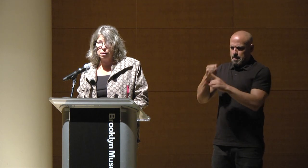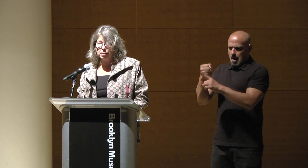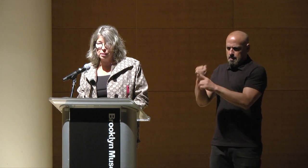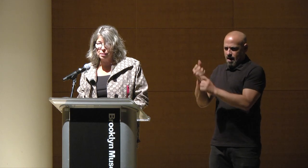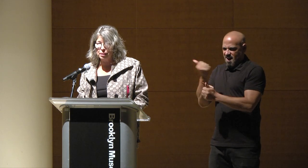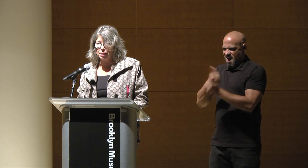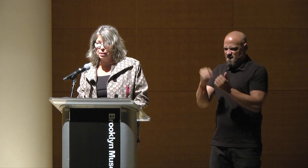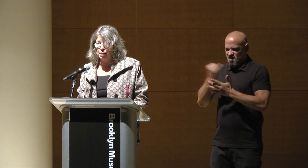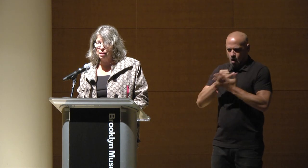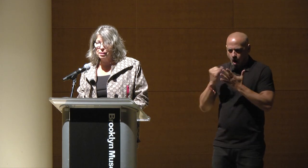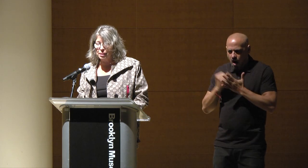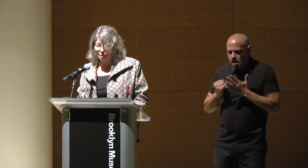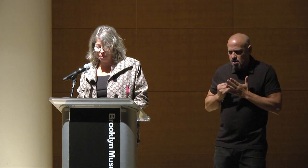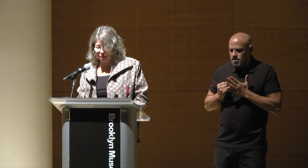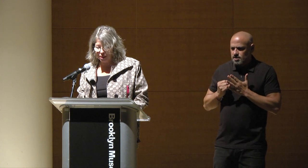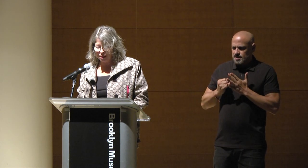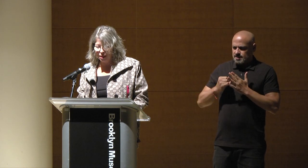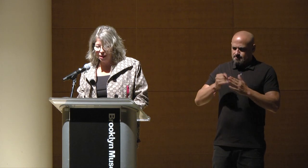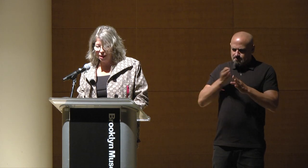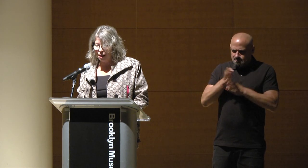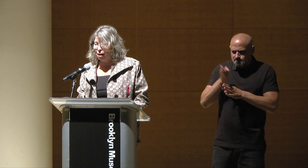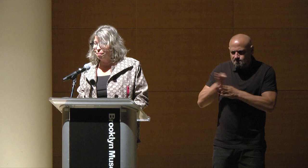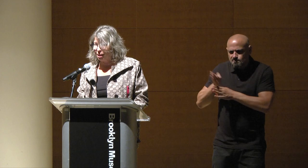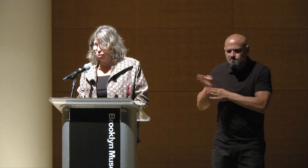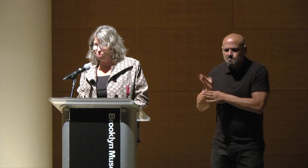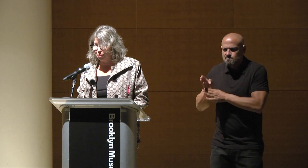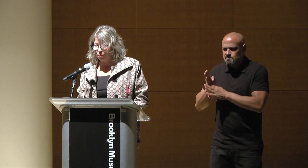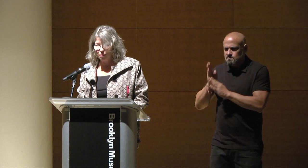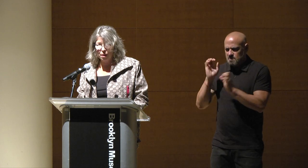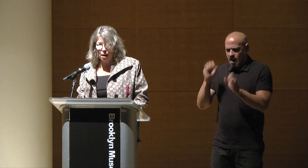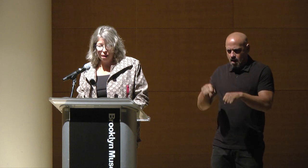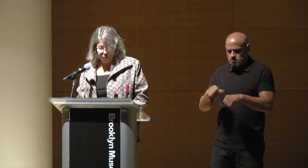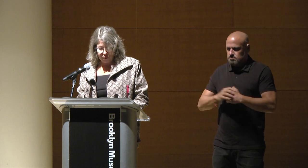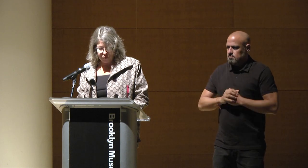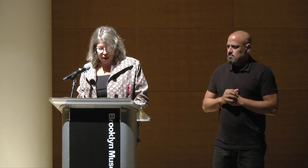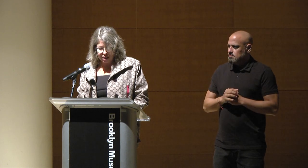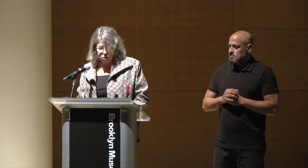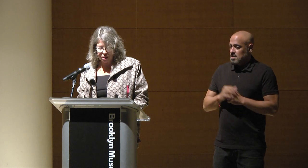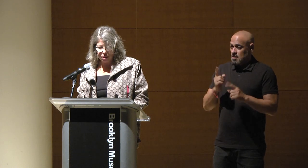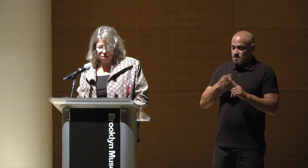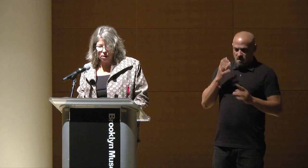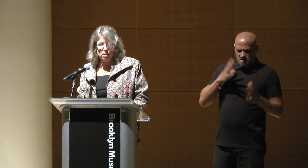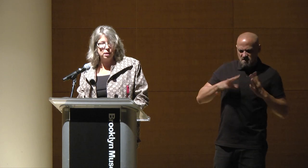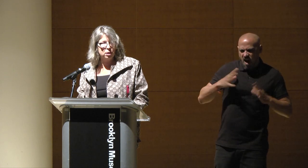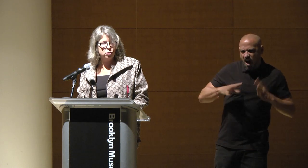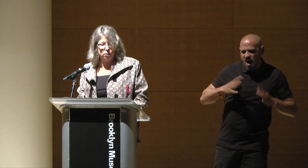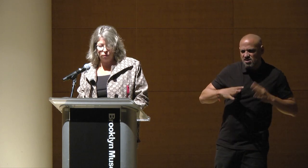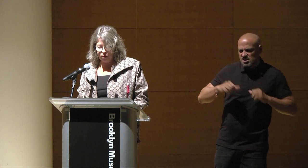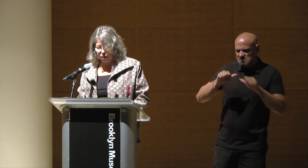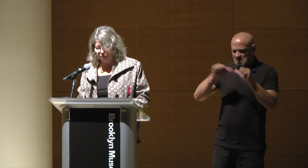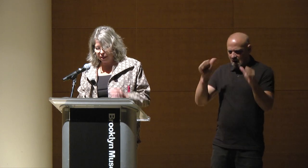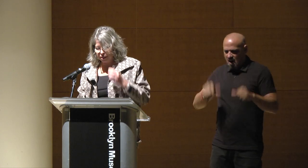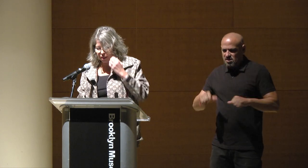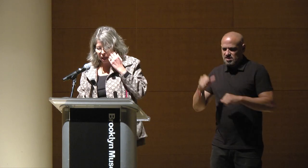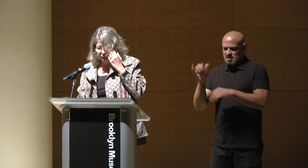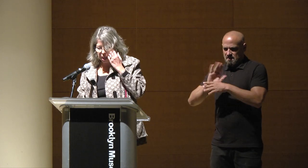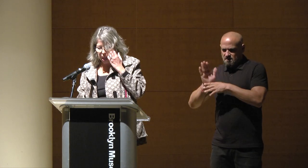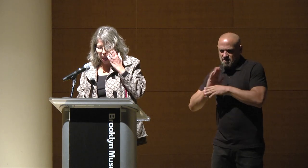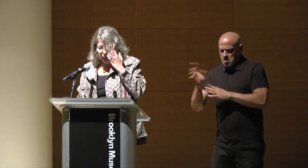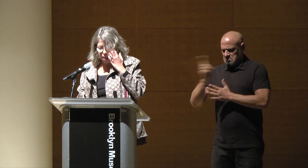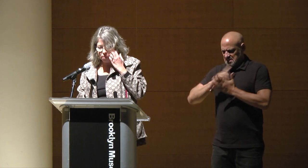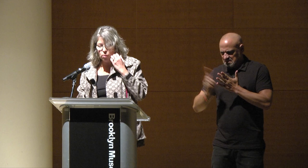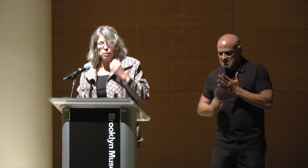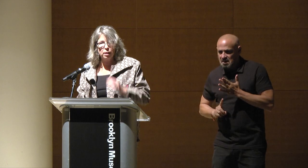every artistic discipline imaginable, from fashion and architecture, film and